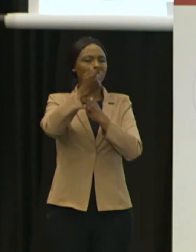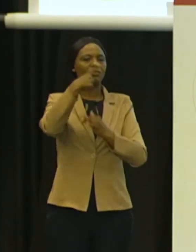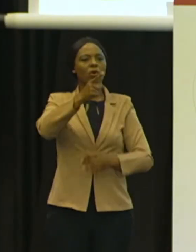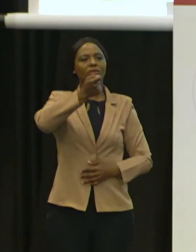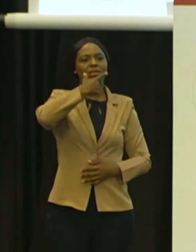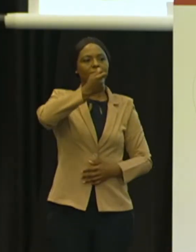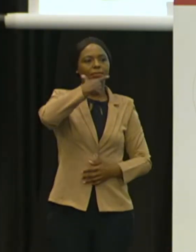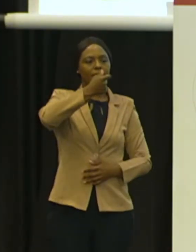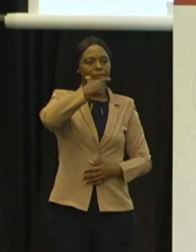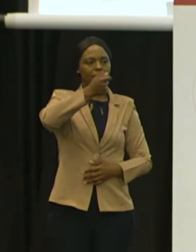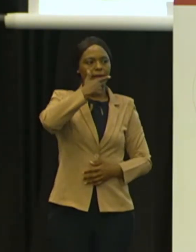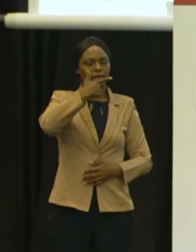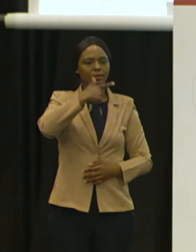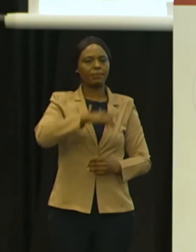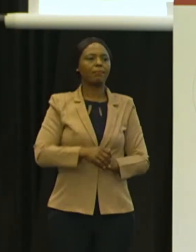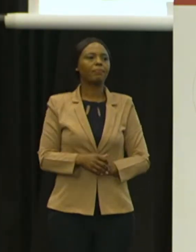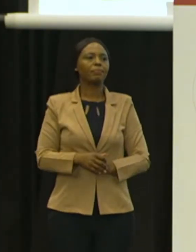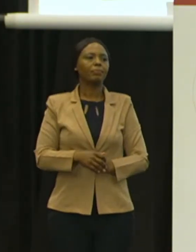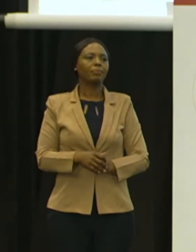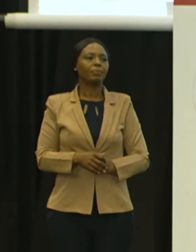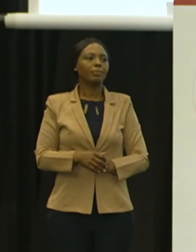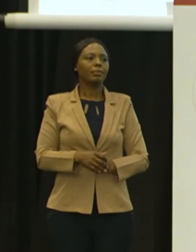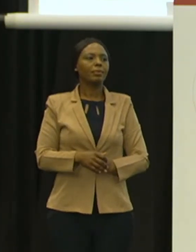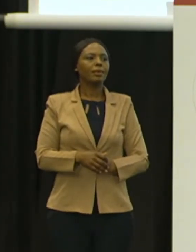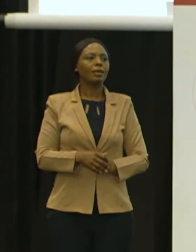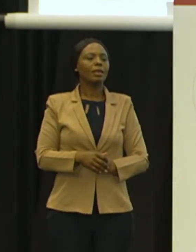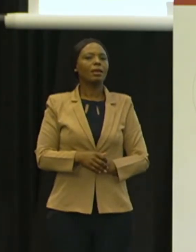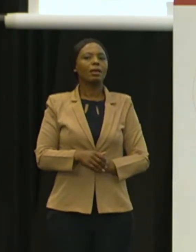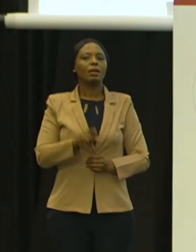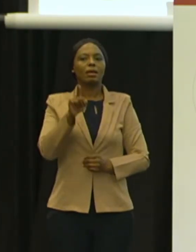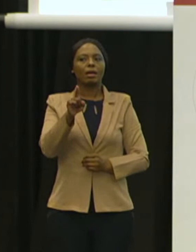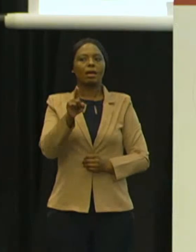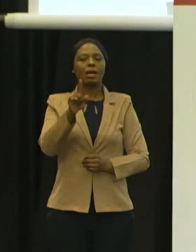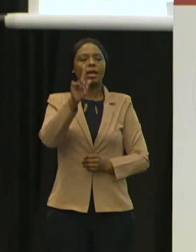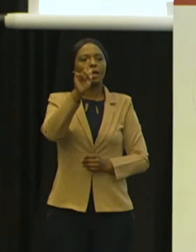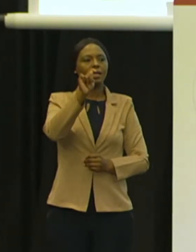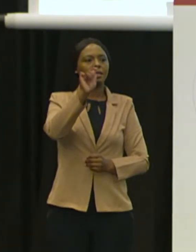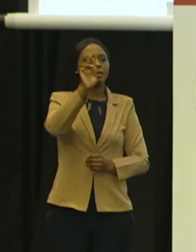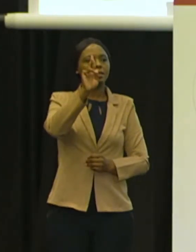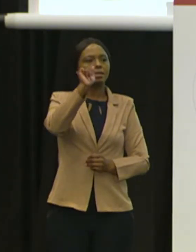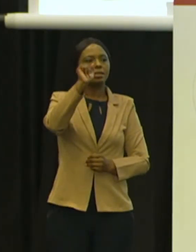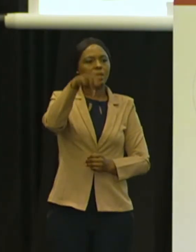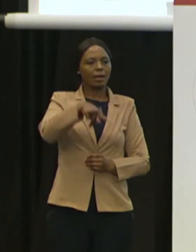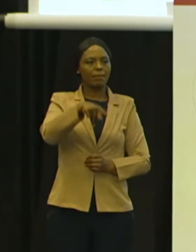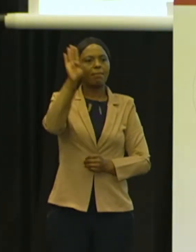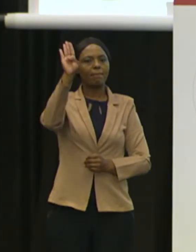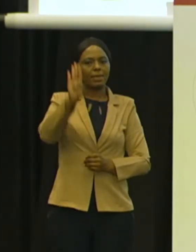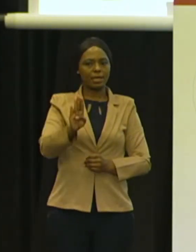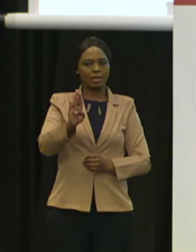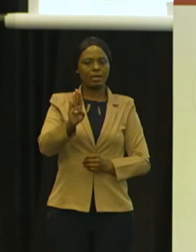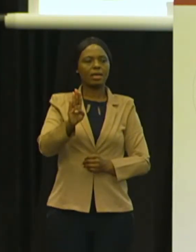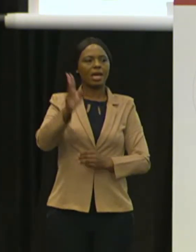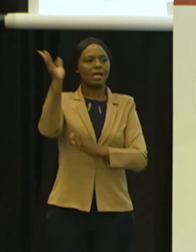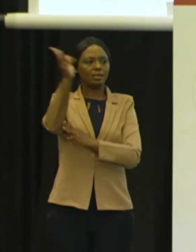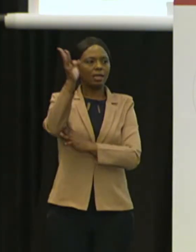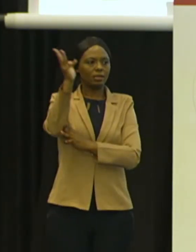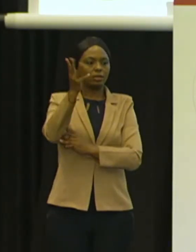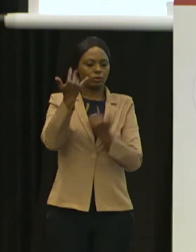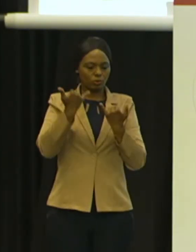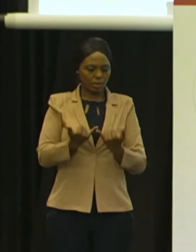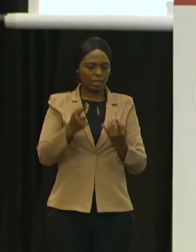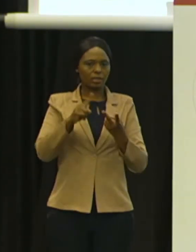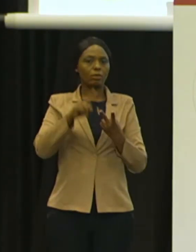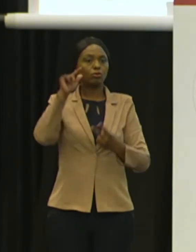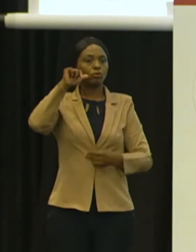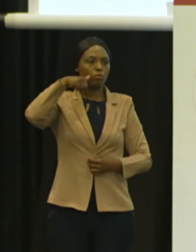and commodities. Then all track B sessions from today and tomorrow will actually be